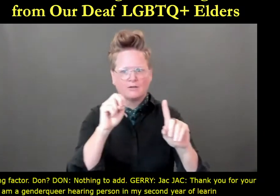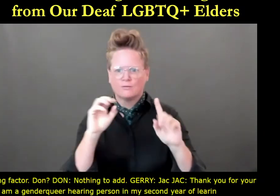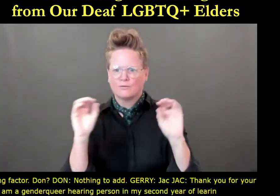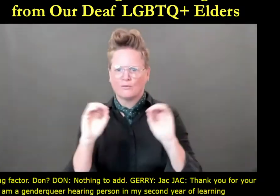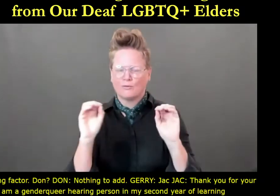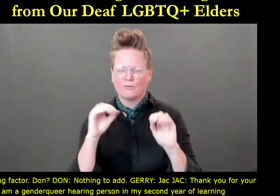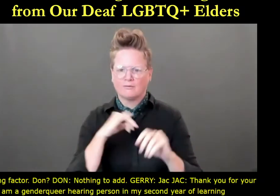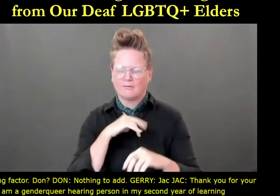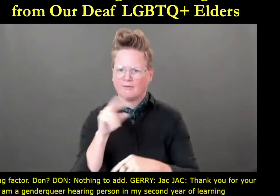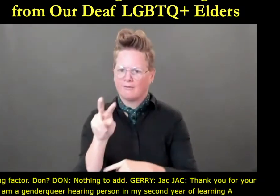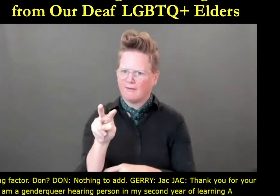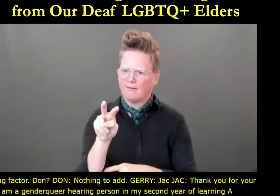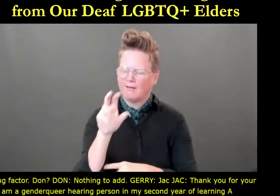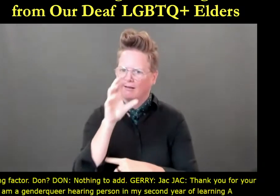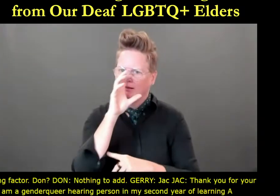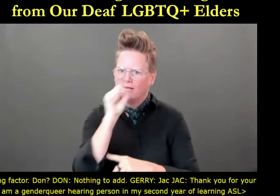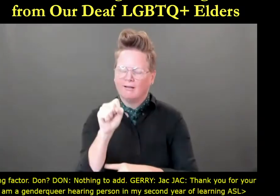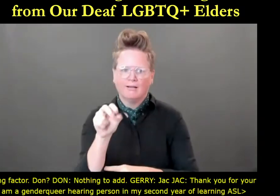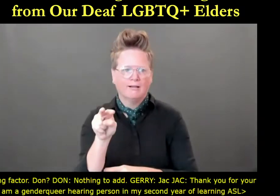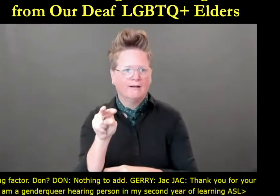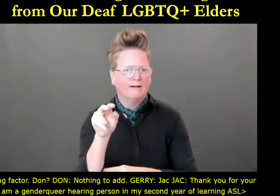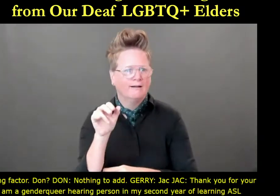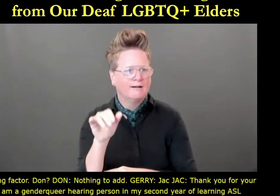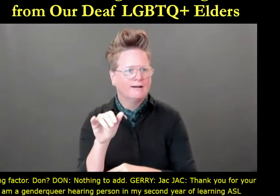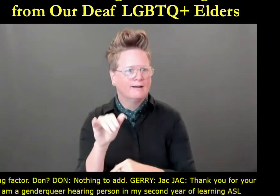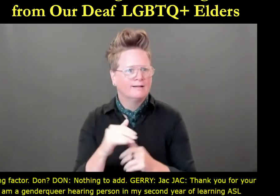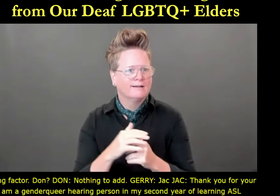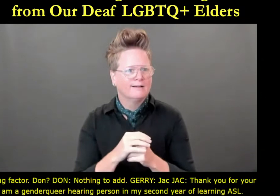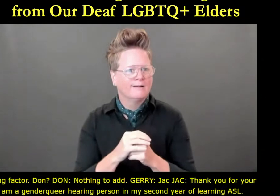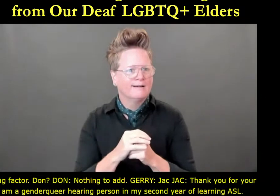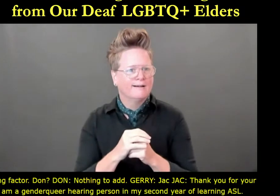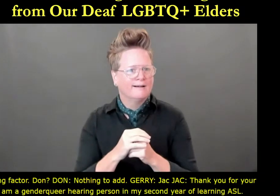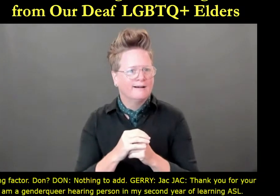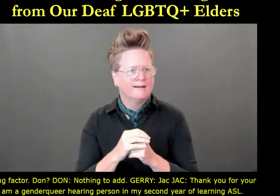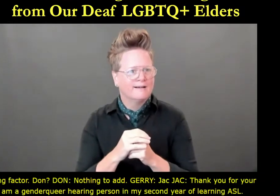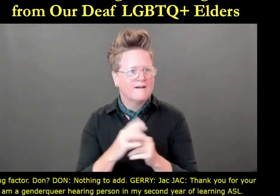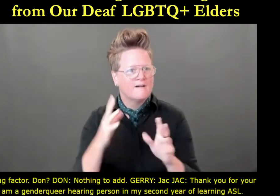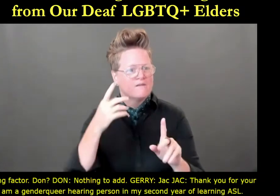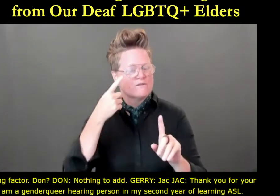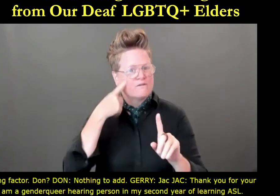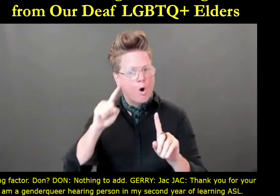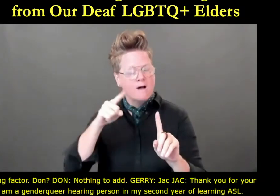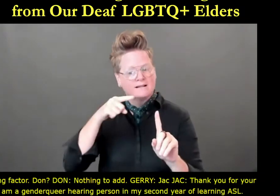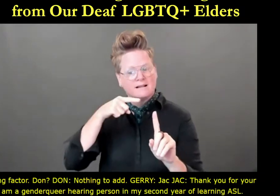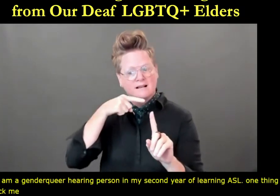There's no she or he or him or her, and that's fascinating to me.